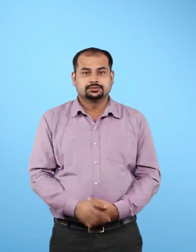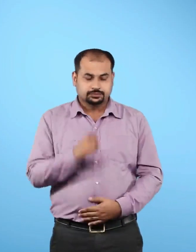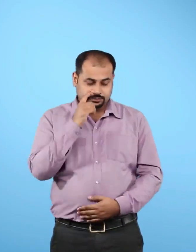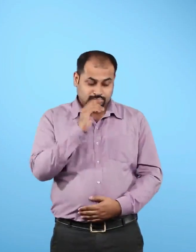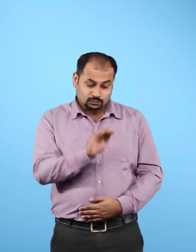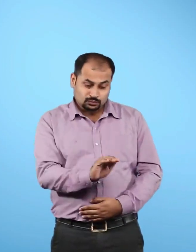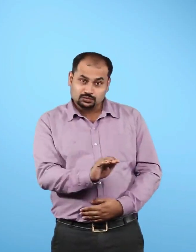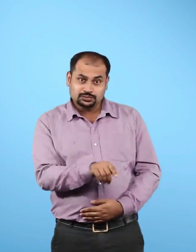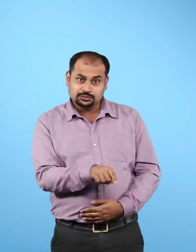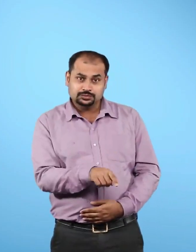Astha wants